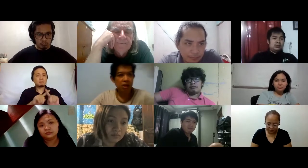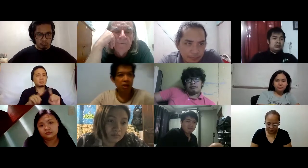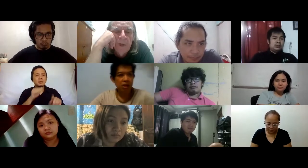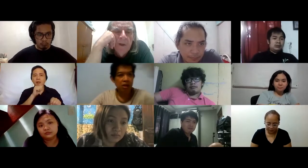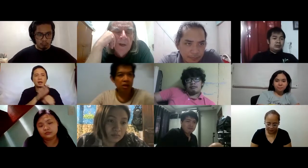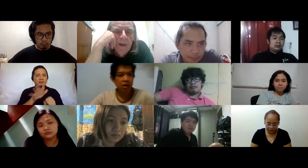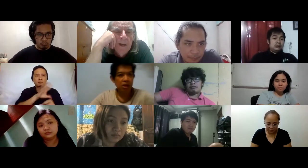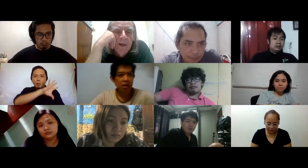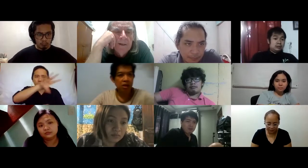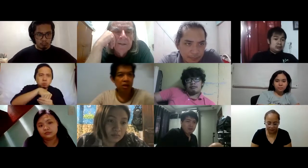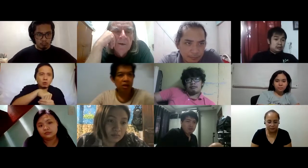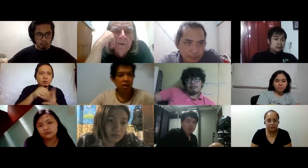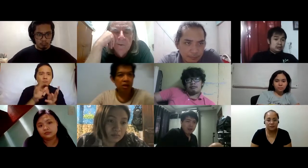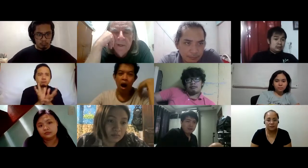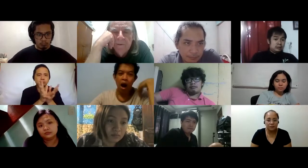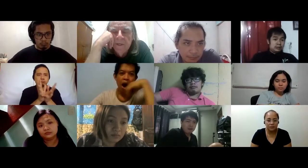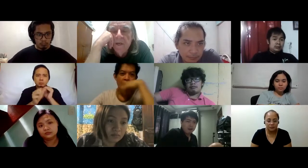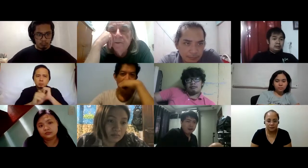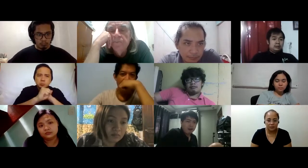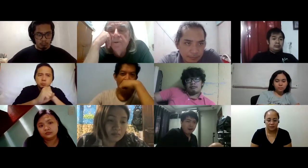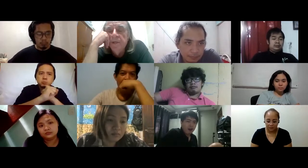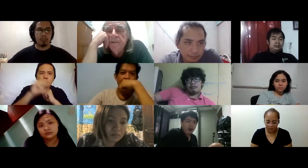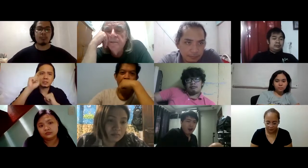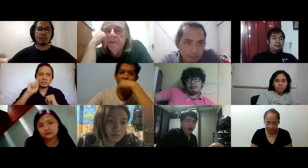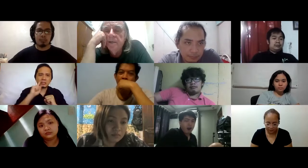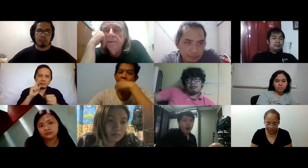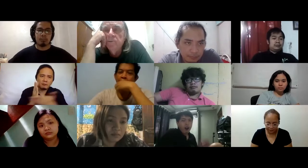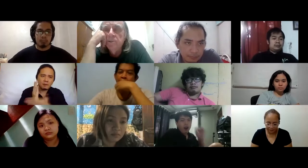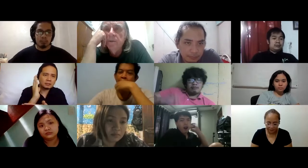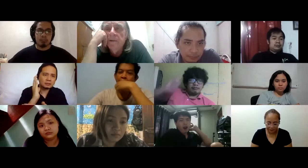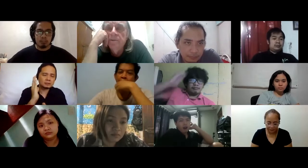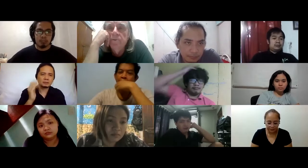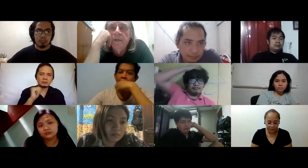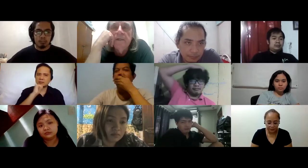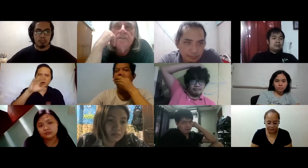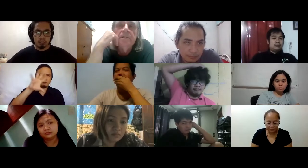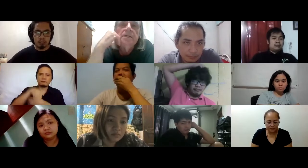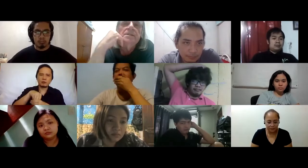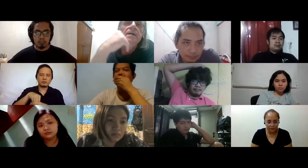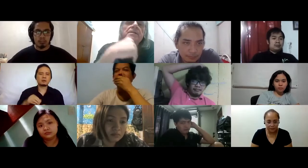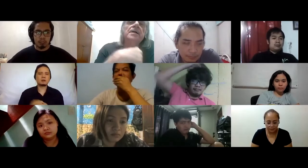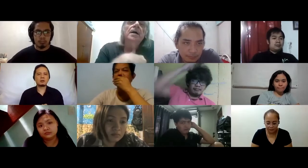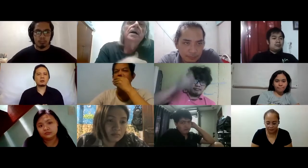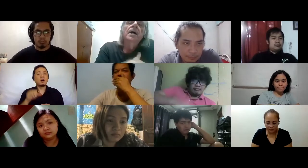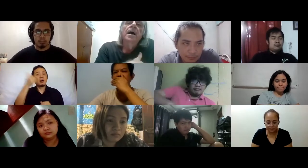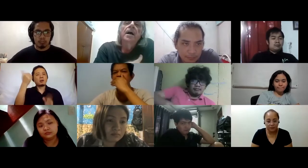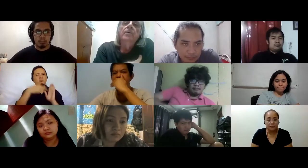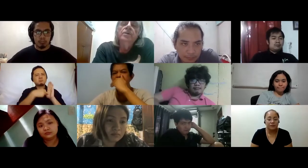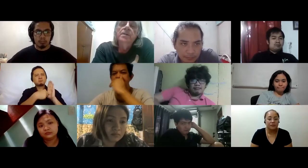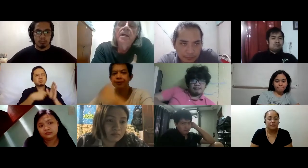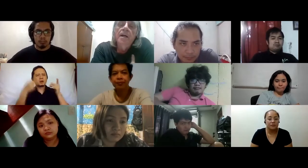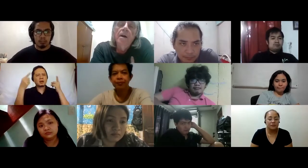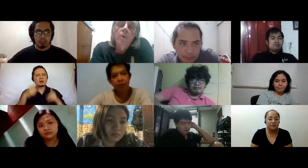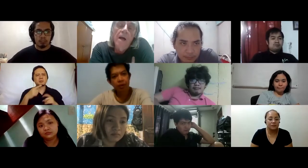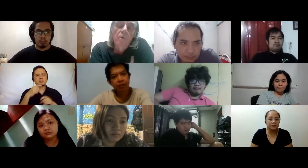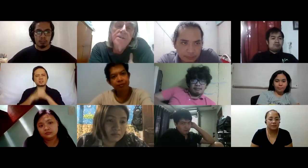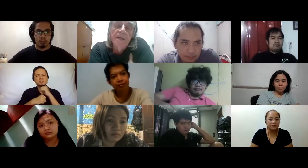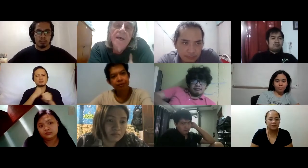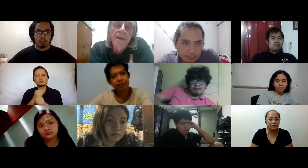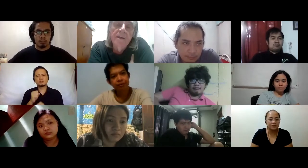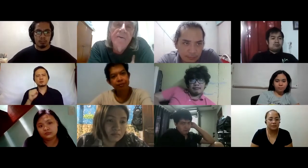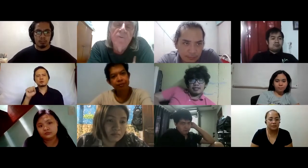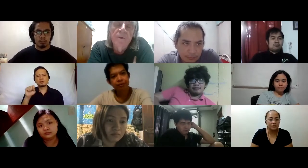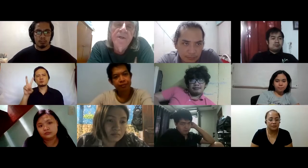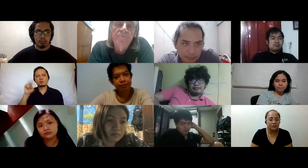issues. So there was another protest, I think it was around 2006, I was not, I was